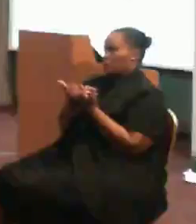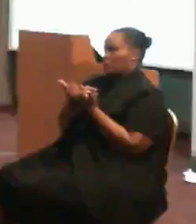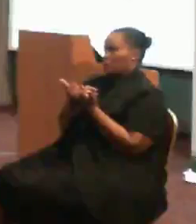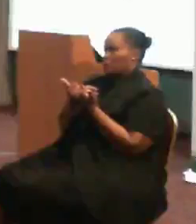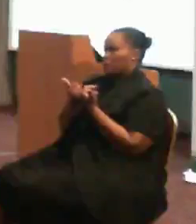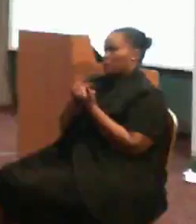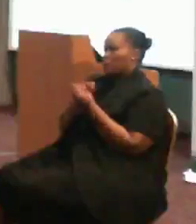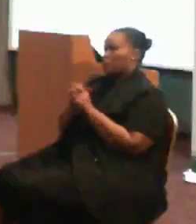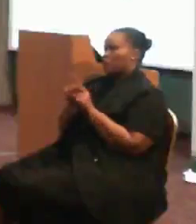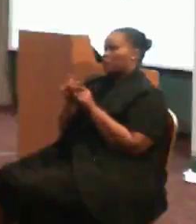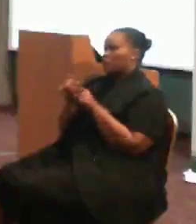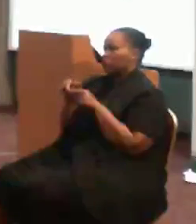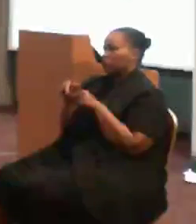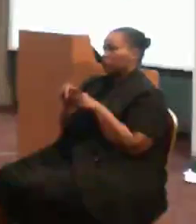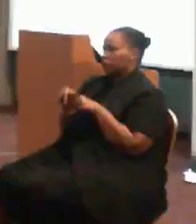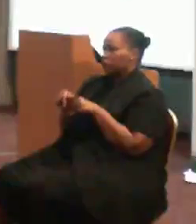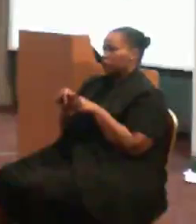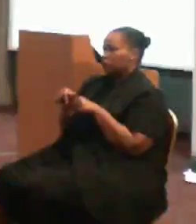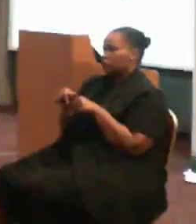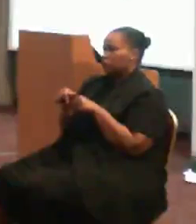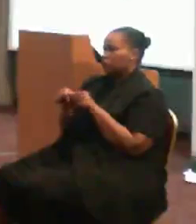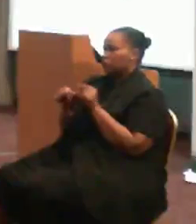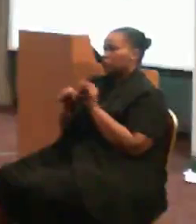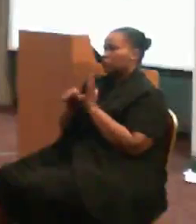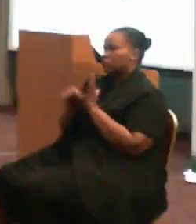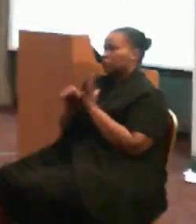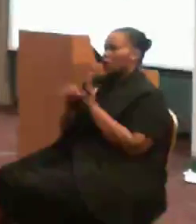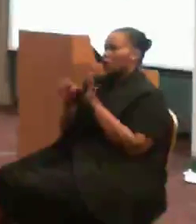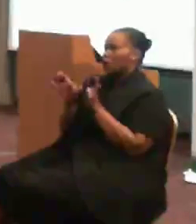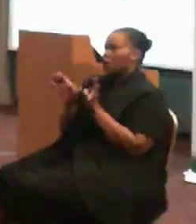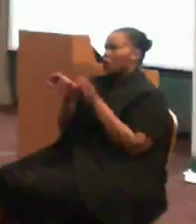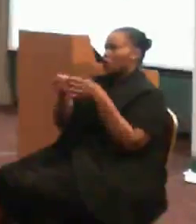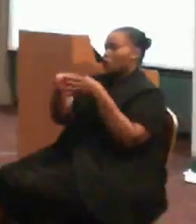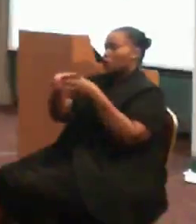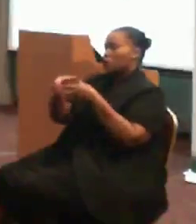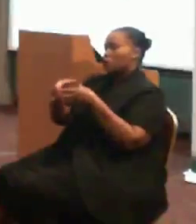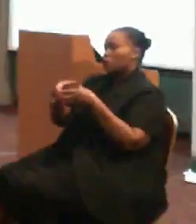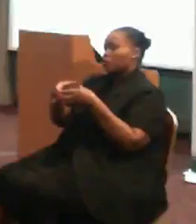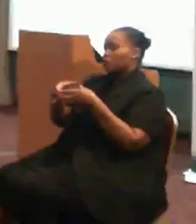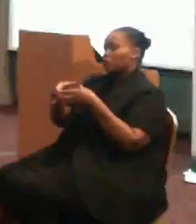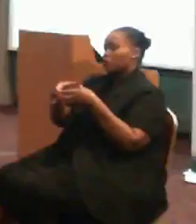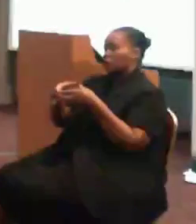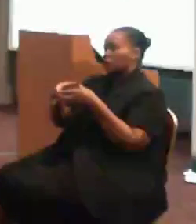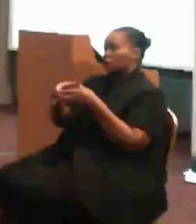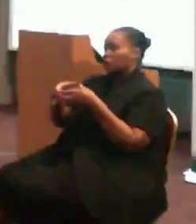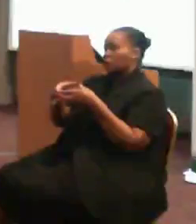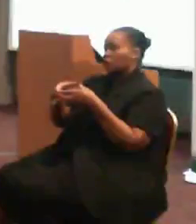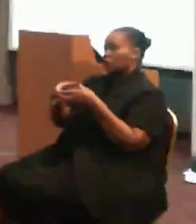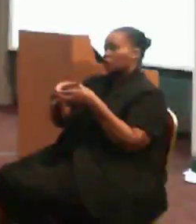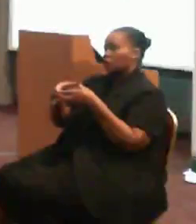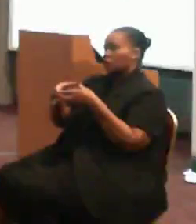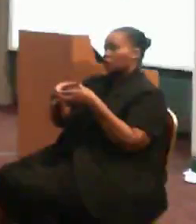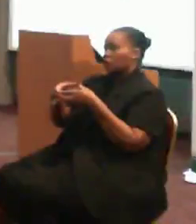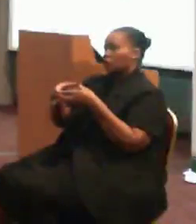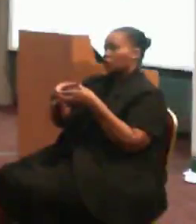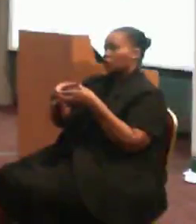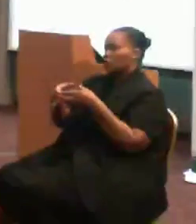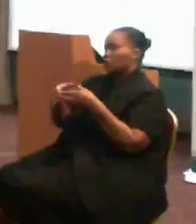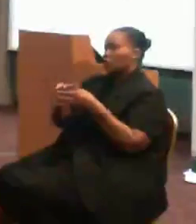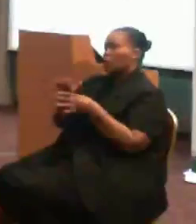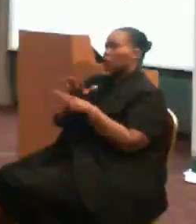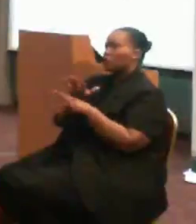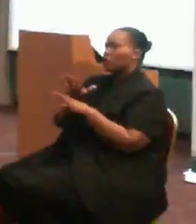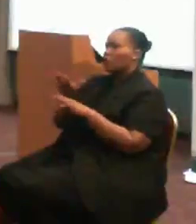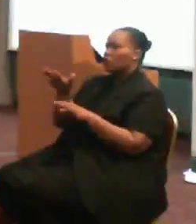But this is the critical elements. You say the group's debt portfolio was not adversely affected